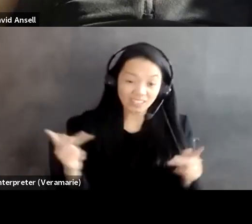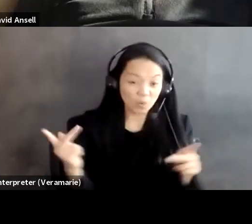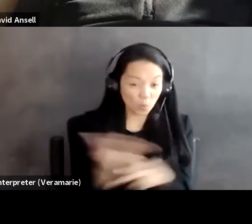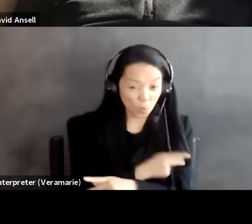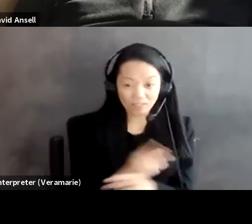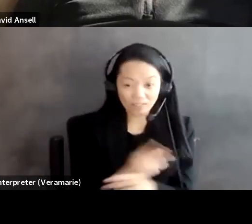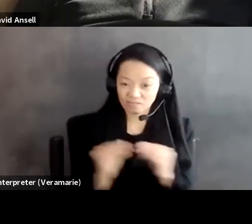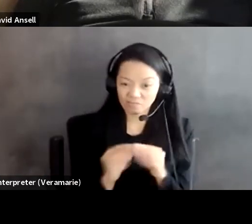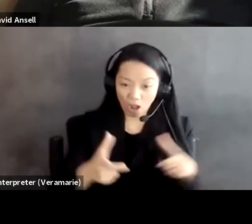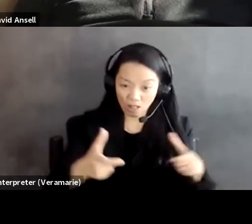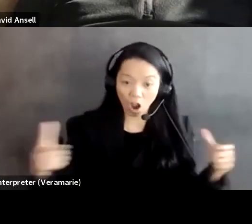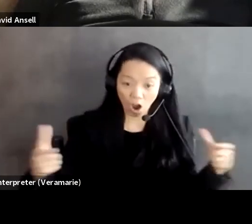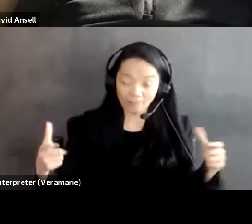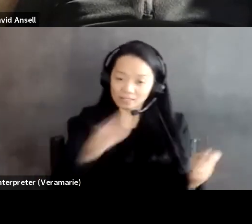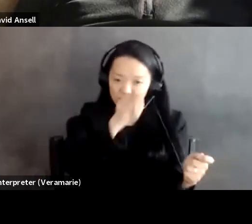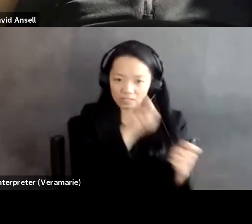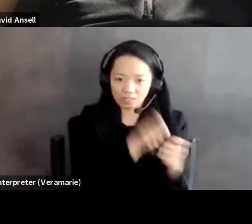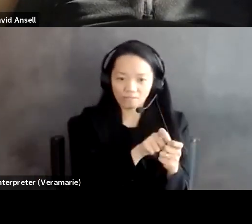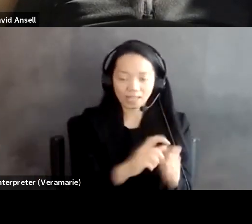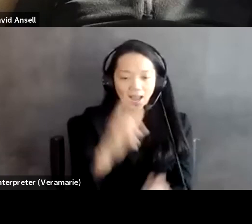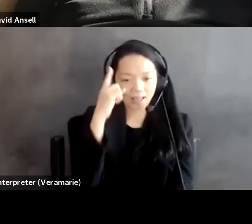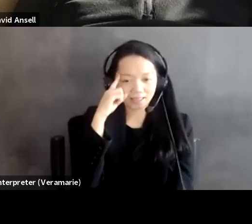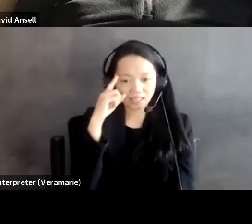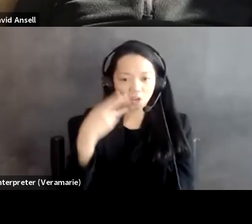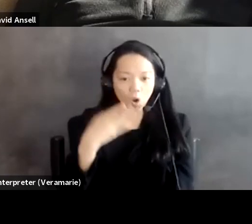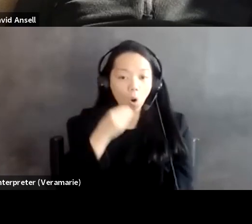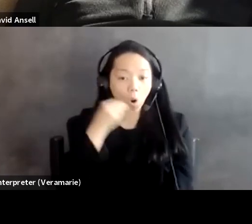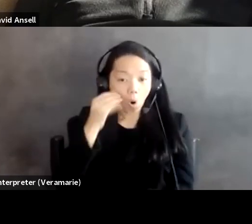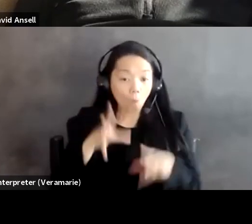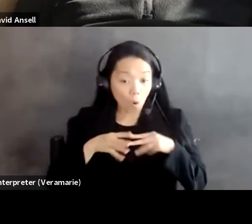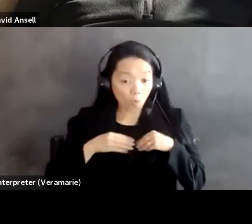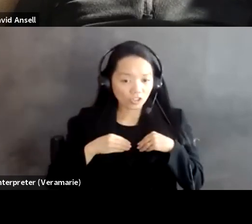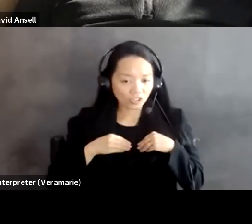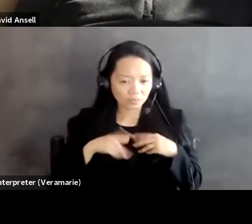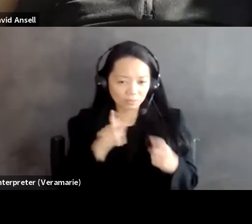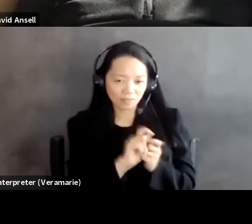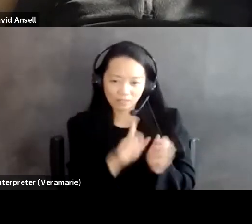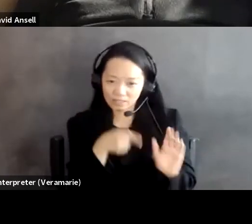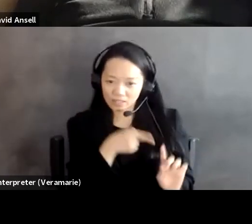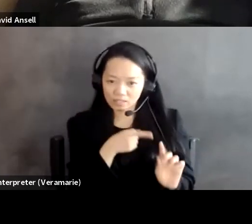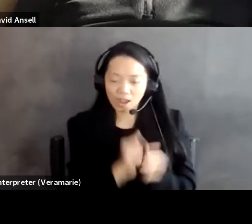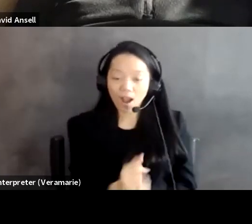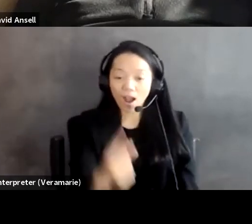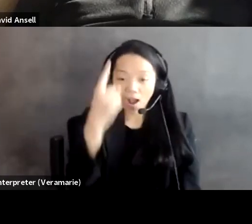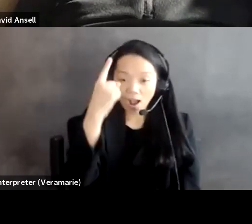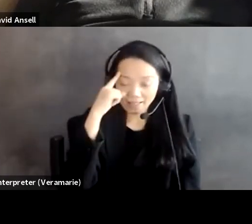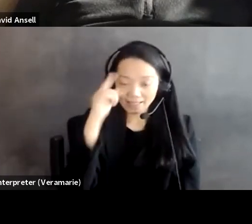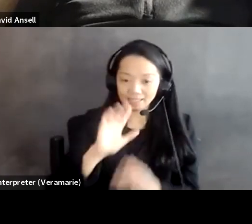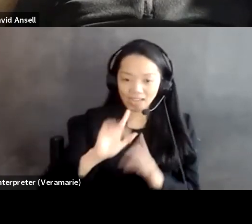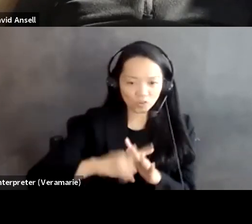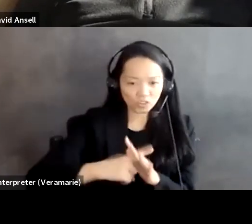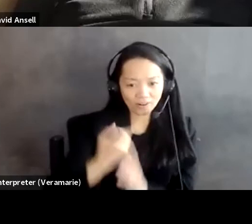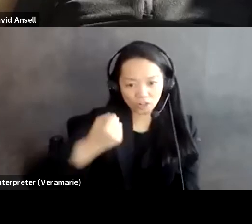this was specifically about, I think it was like home ownership. I think the place to start is